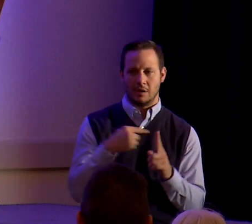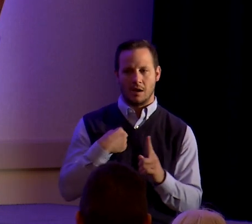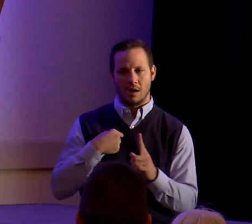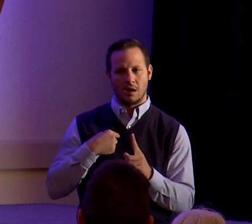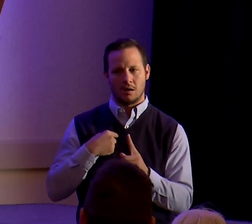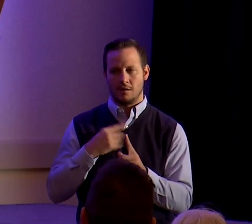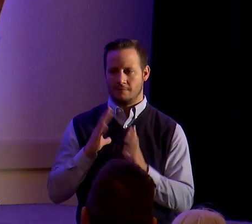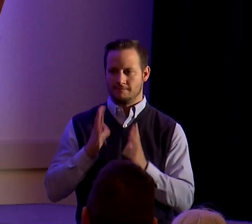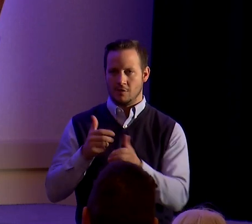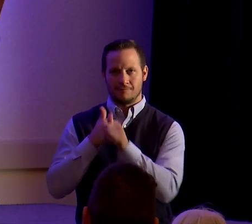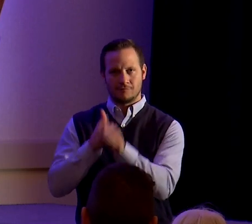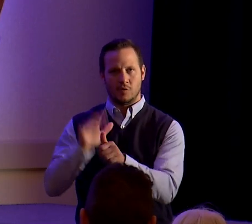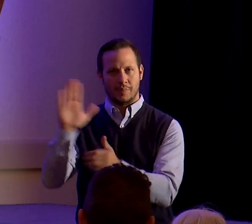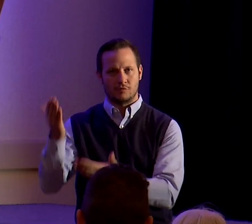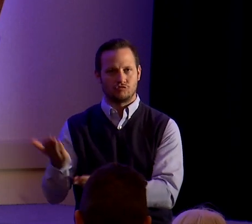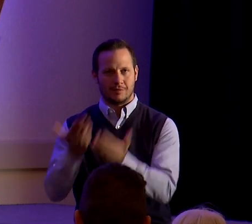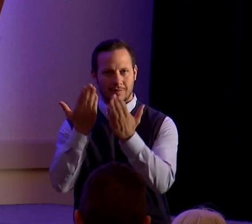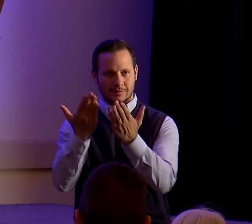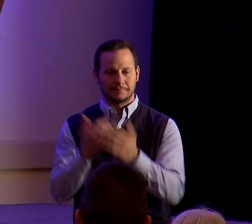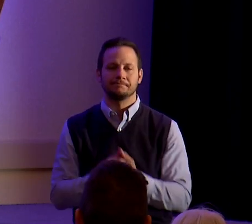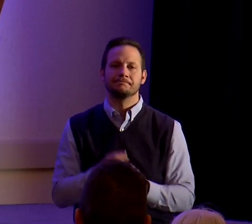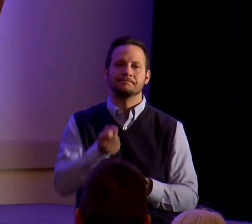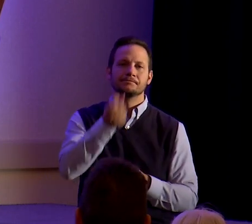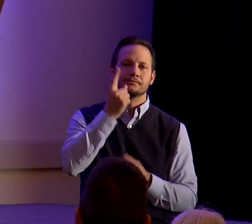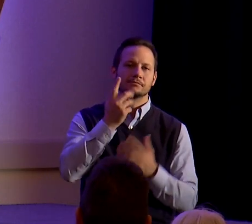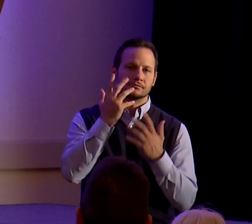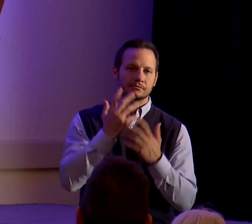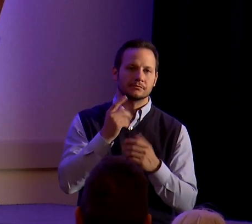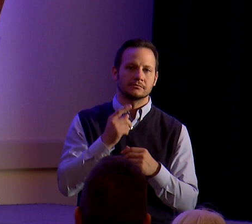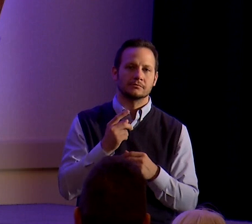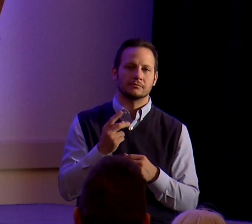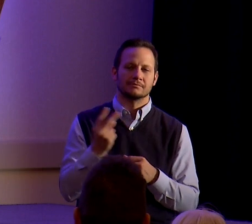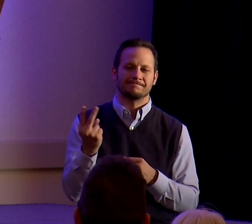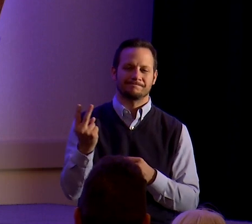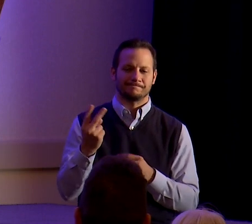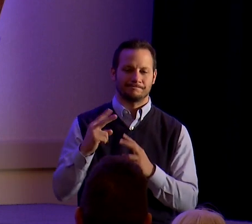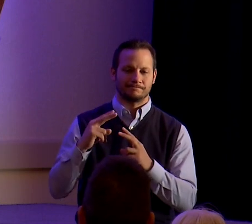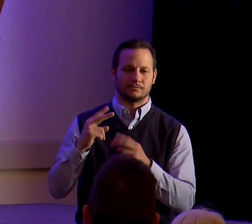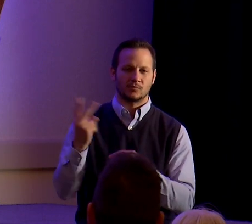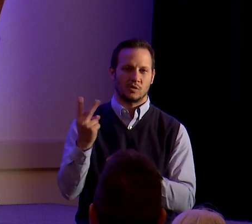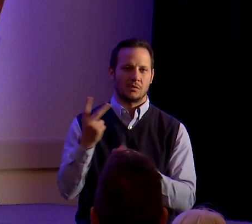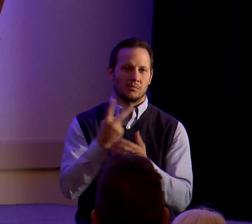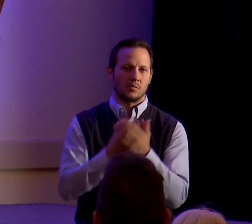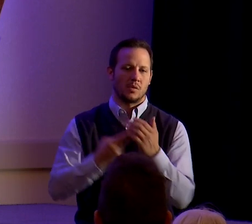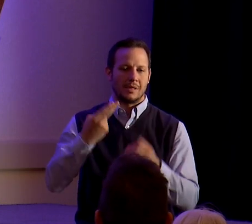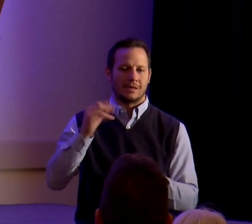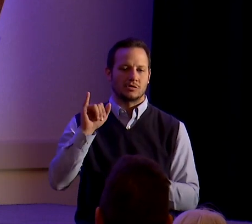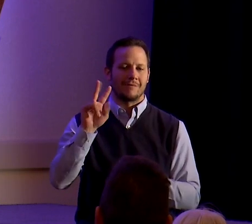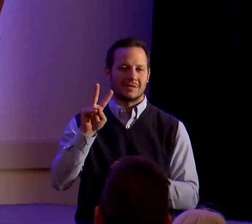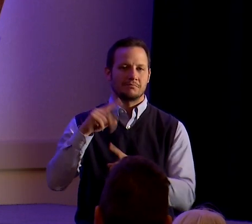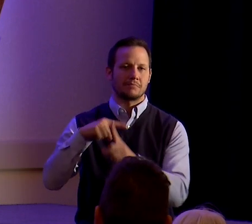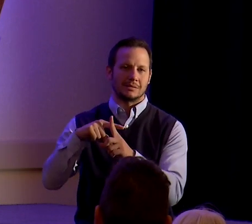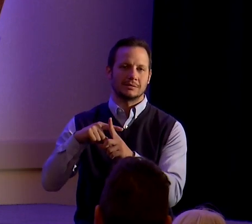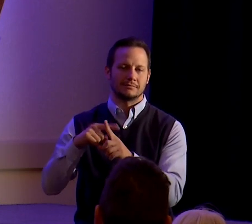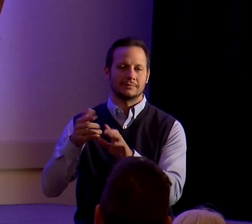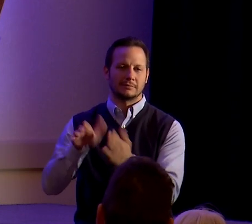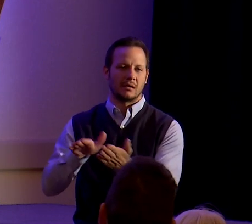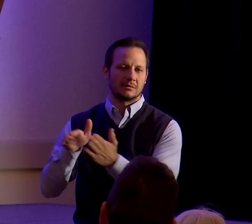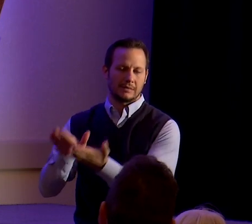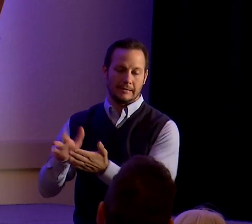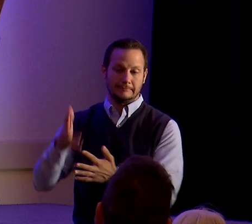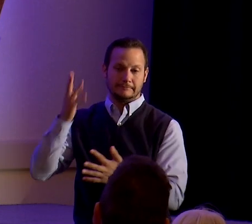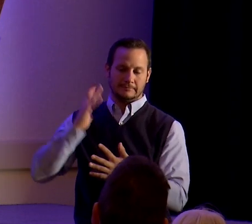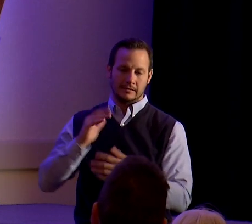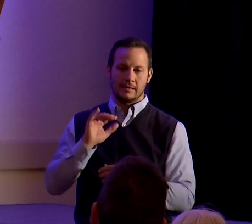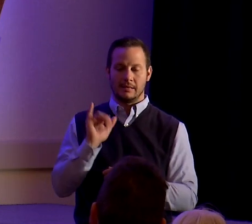Ultimately, and I am sad to report that they both were HIV positive and they both passed away some years ago. And that